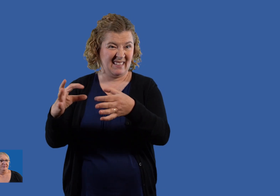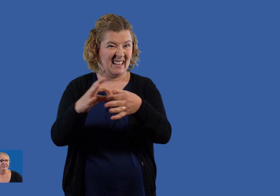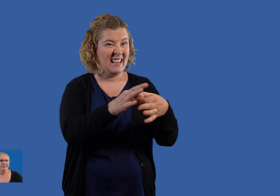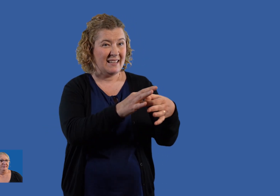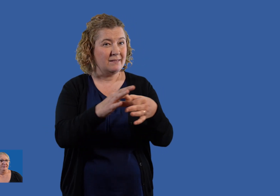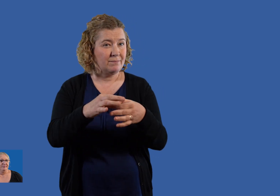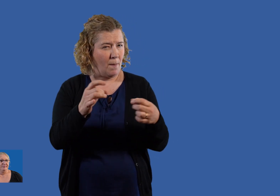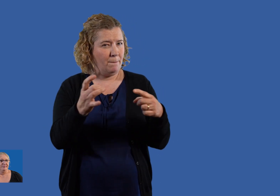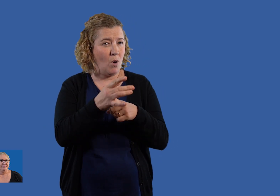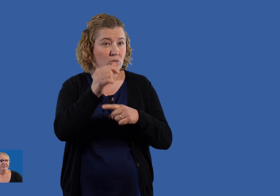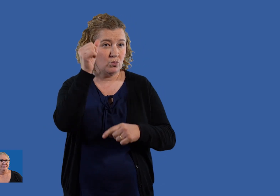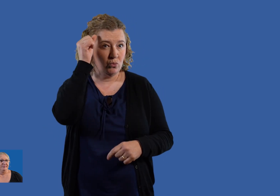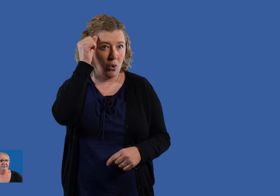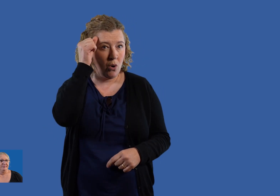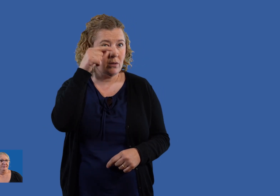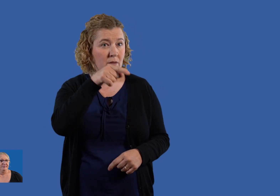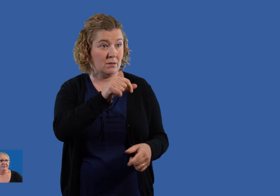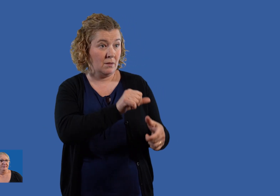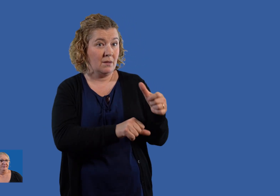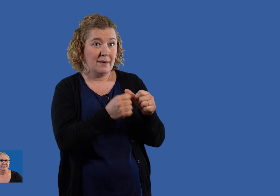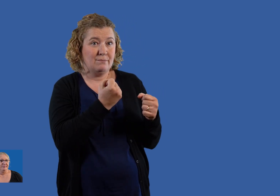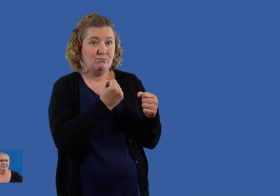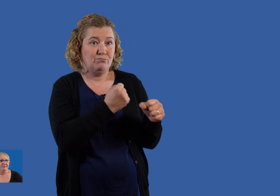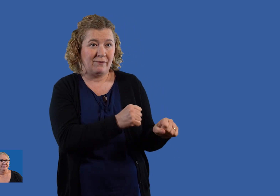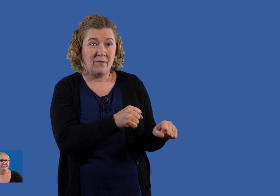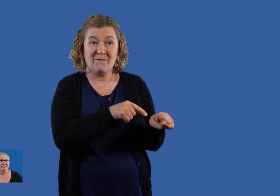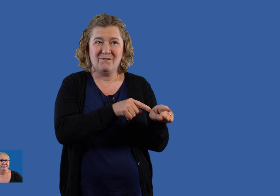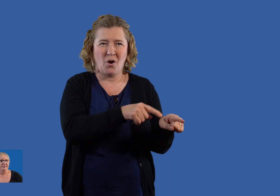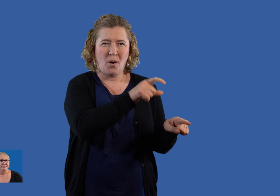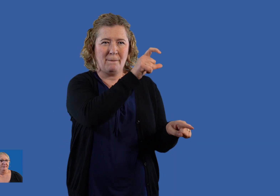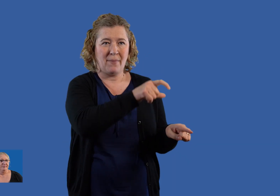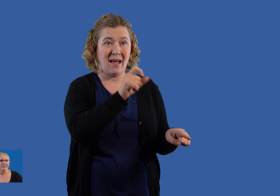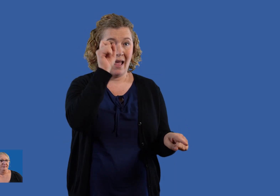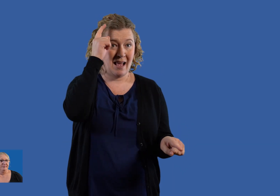The risk of harm to yourself or others is increased because of the condition that you're in,